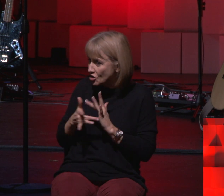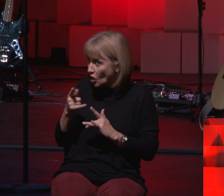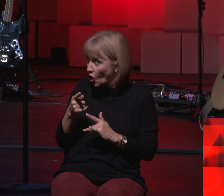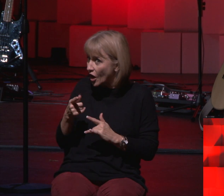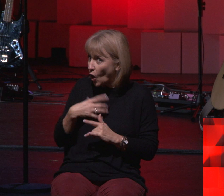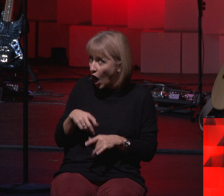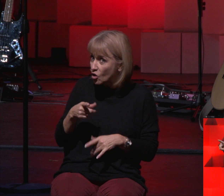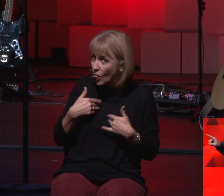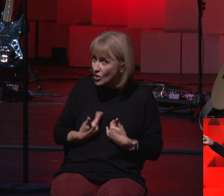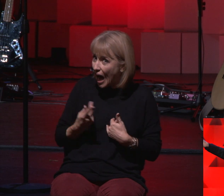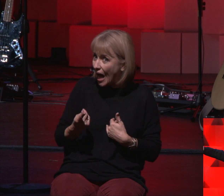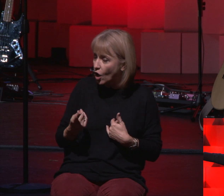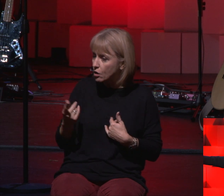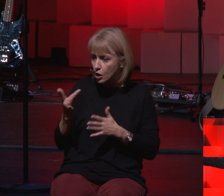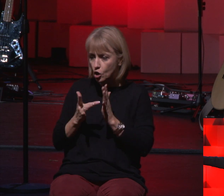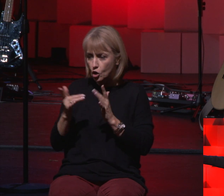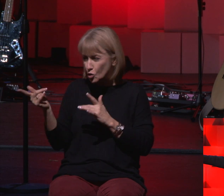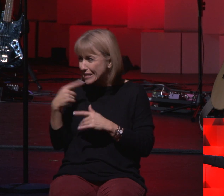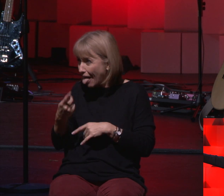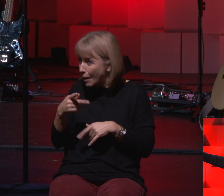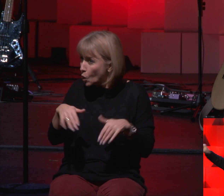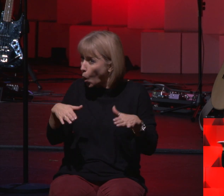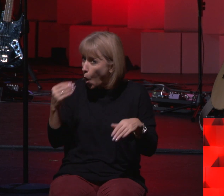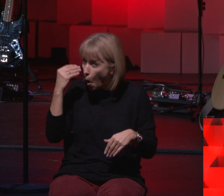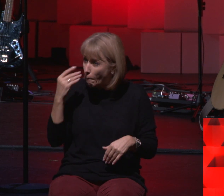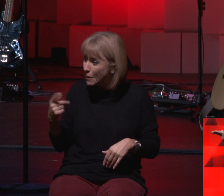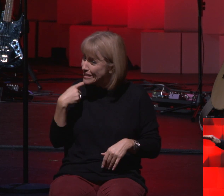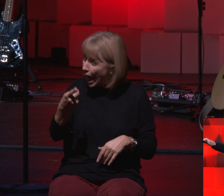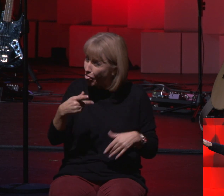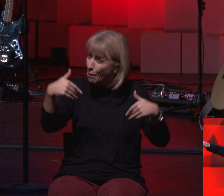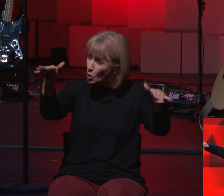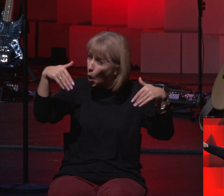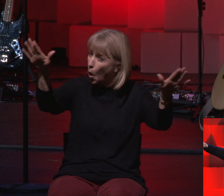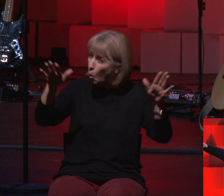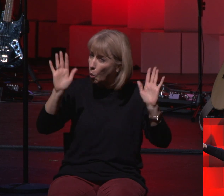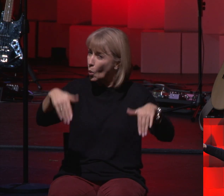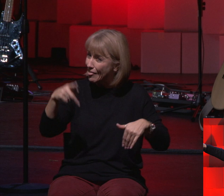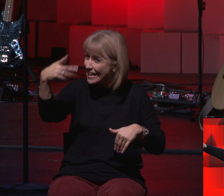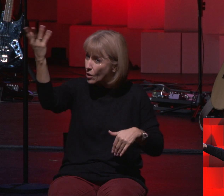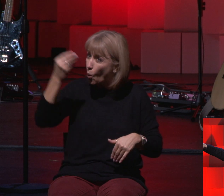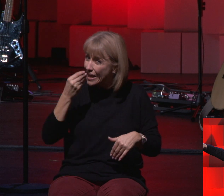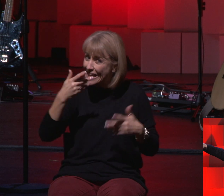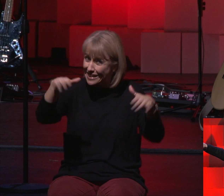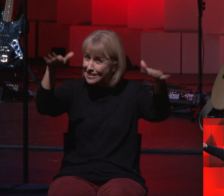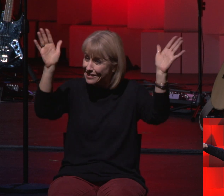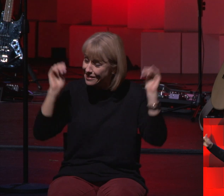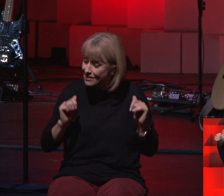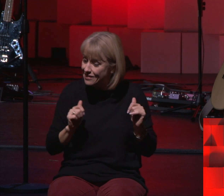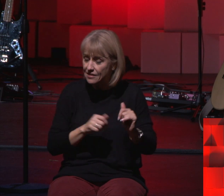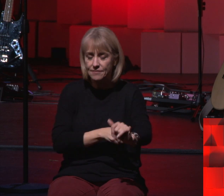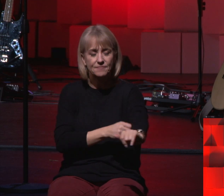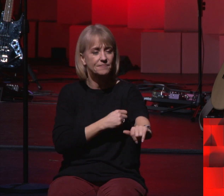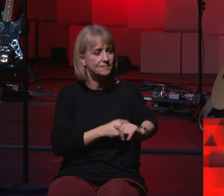need a place to stay. You need to send them away. You need to go get them somewhere else so they can go do this. That